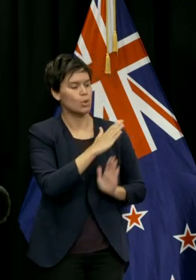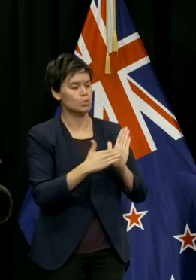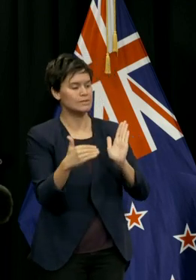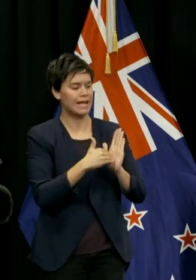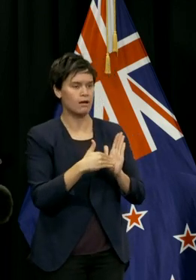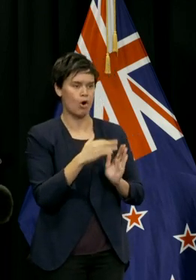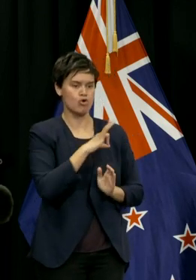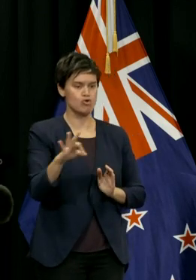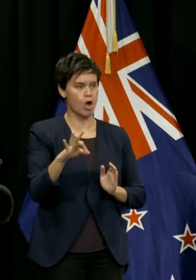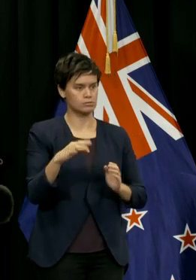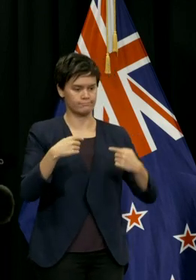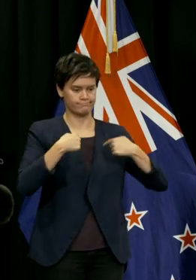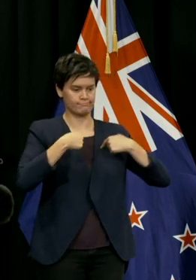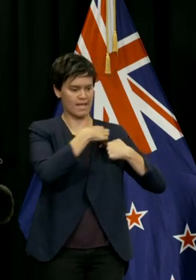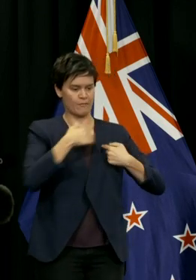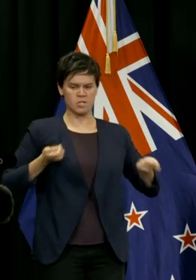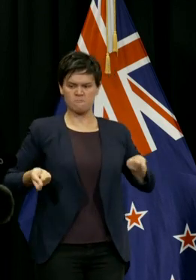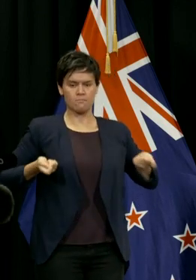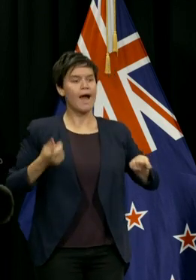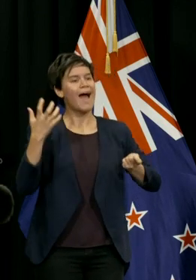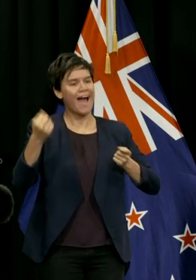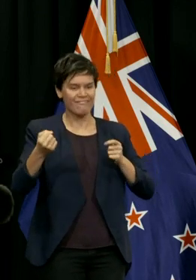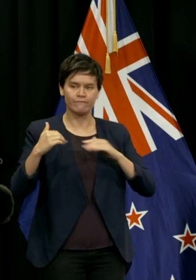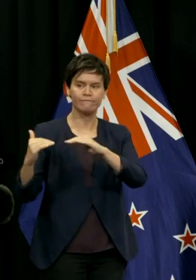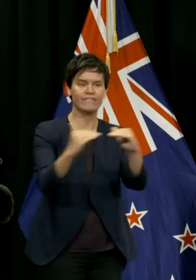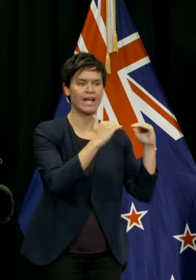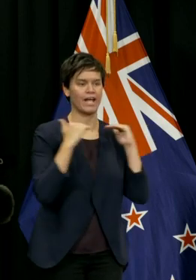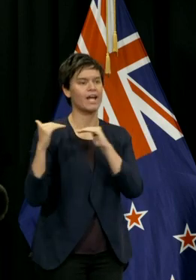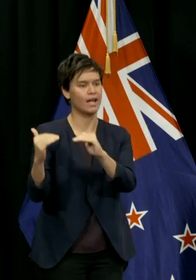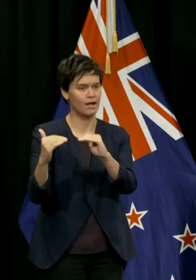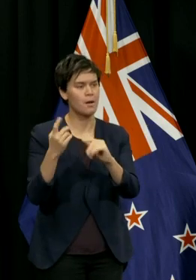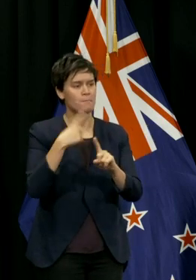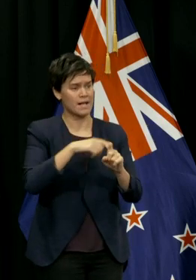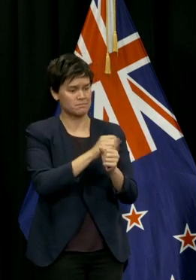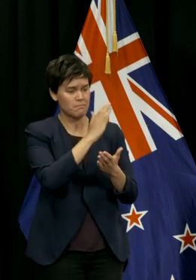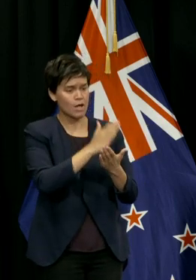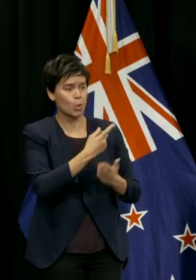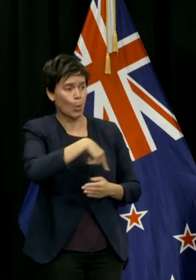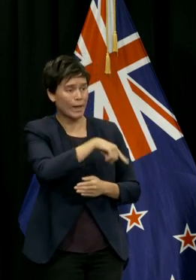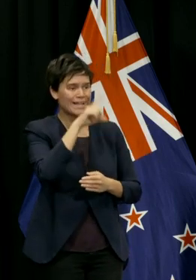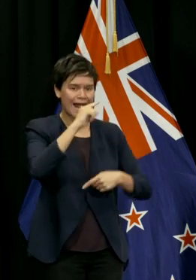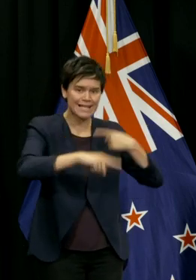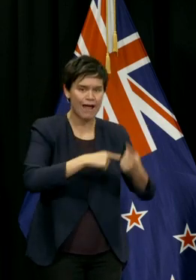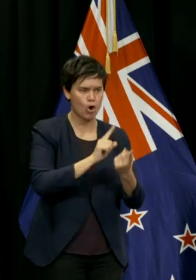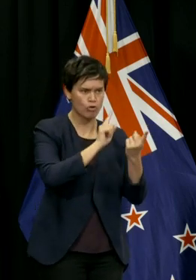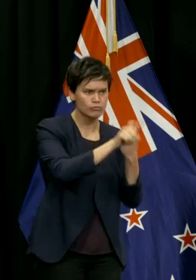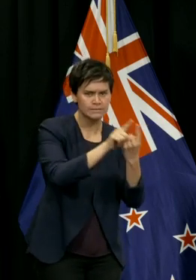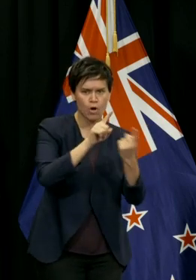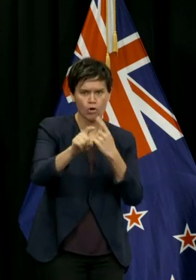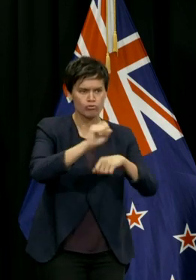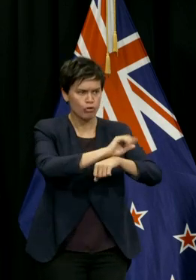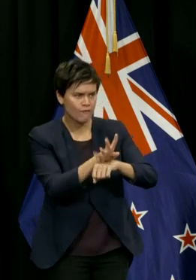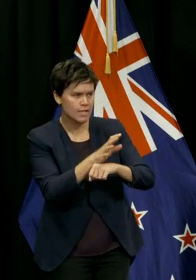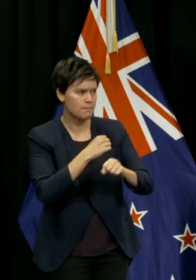also brings forward valuable insights from across the country to continually ensure our response is made better